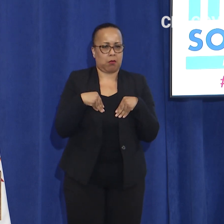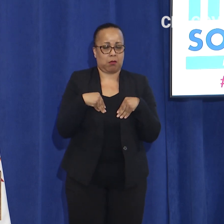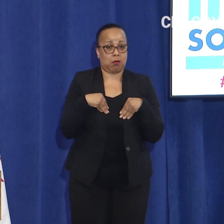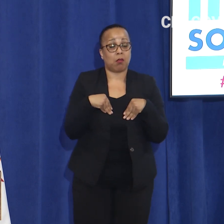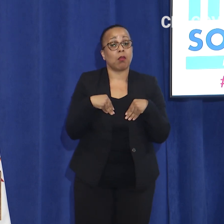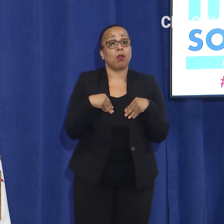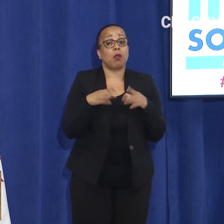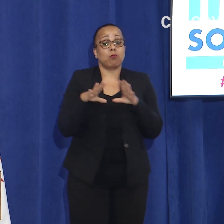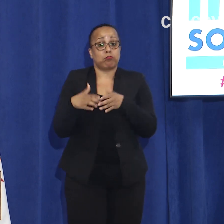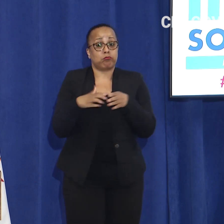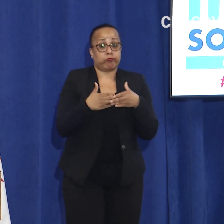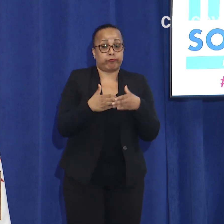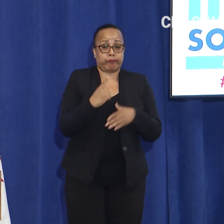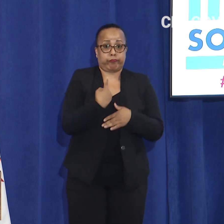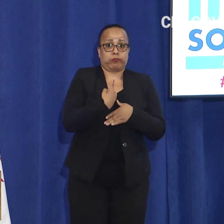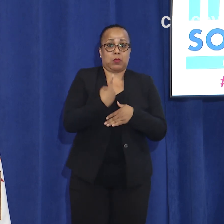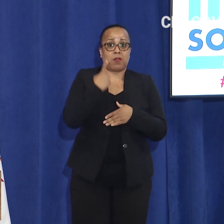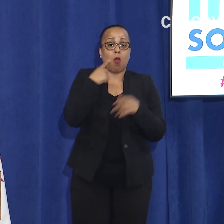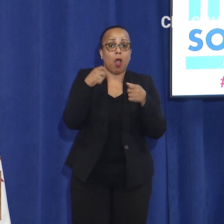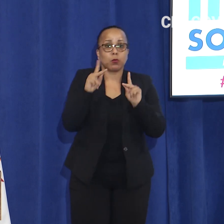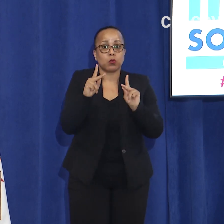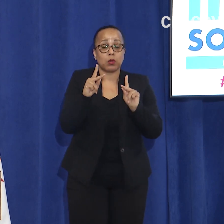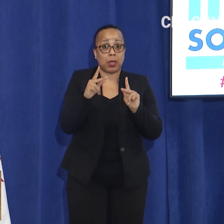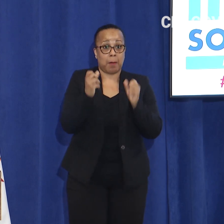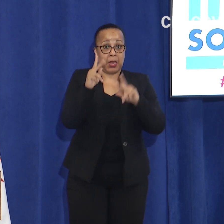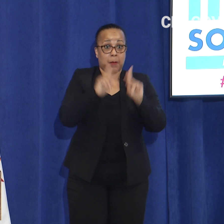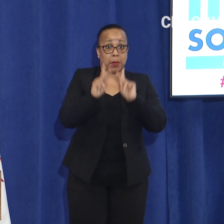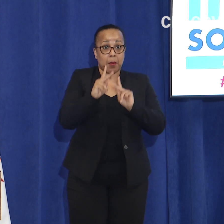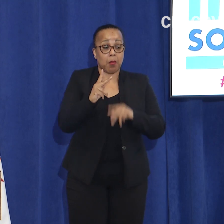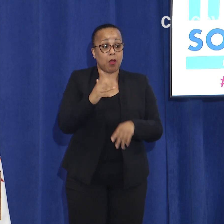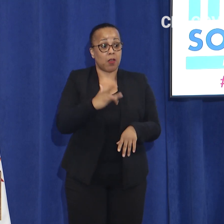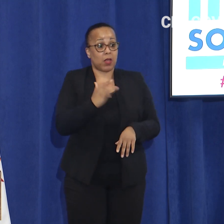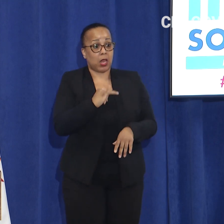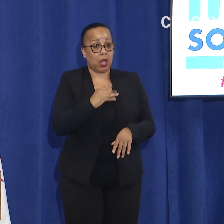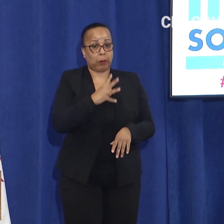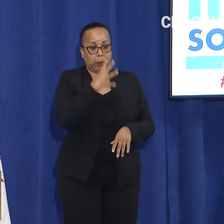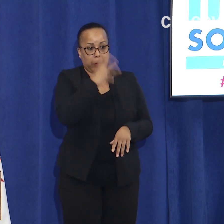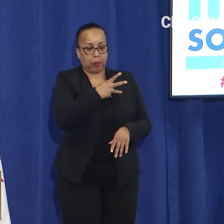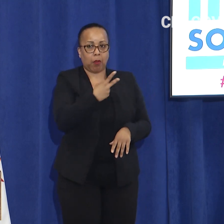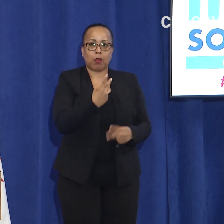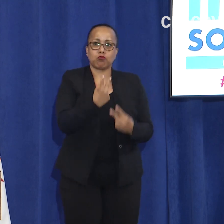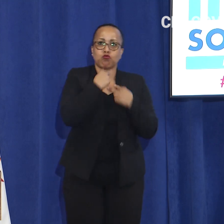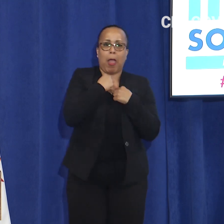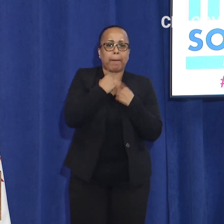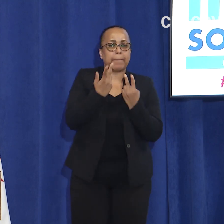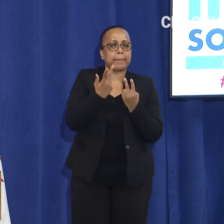for opportunity, and leaving too many people feeling like they are trapped.